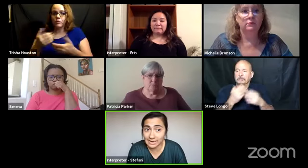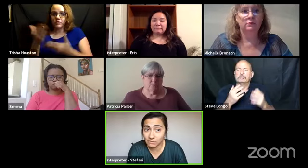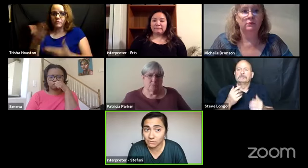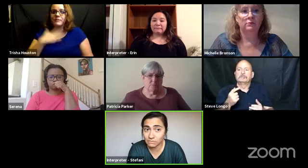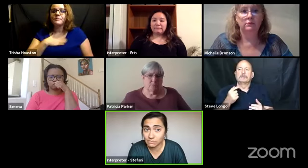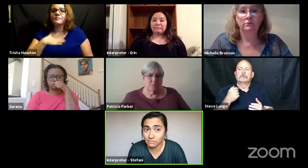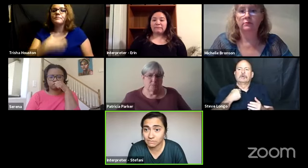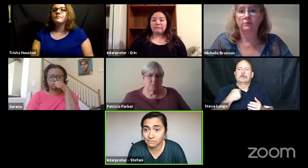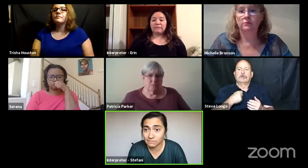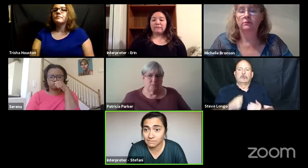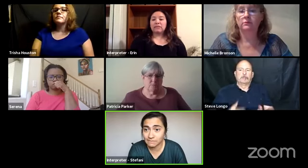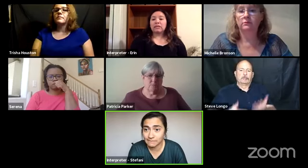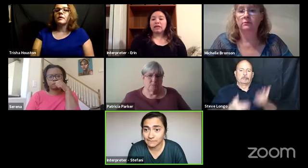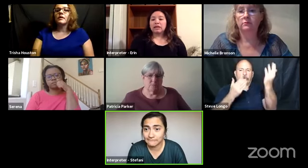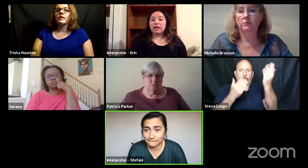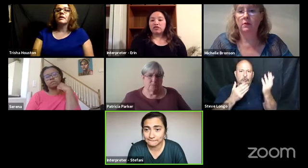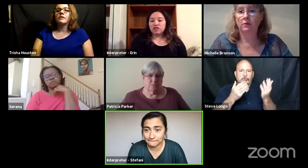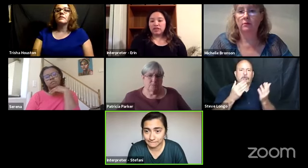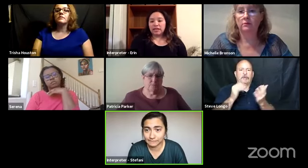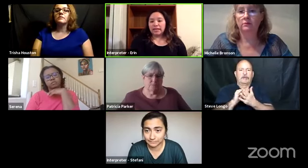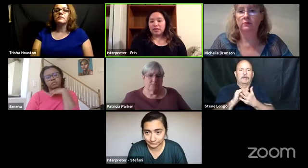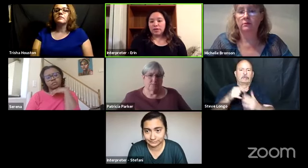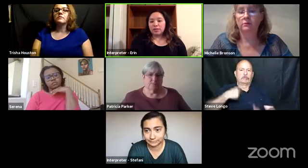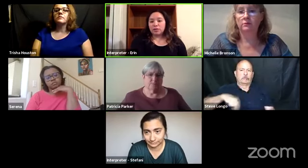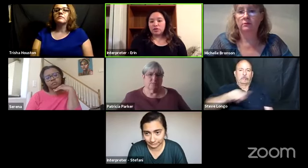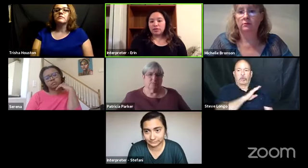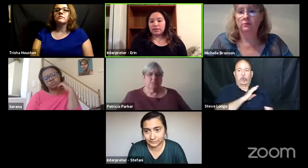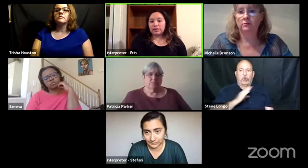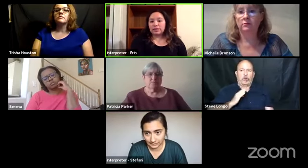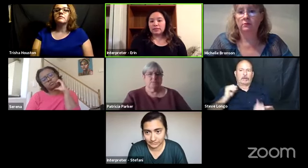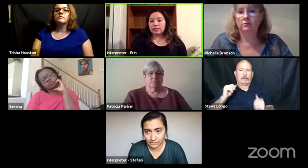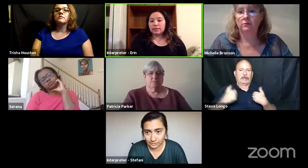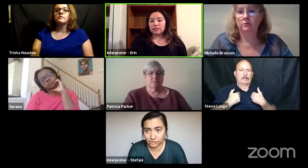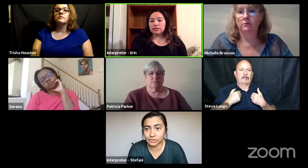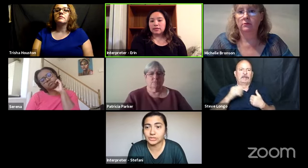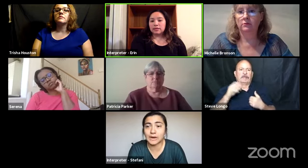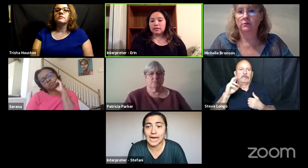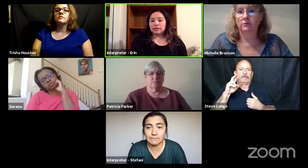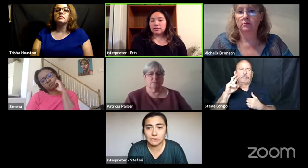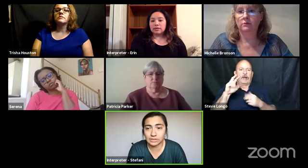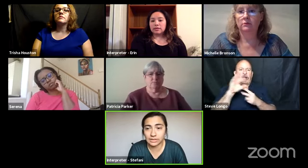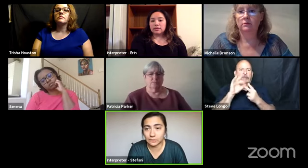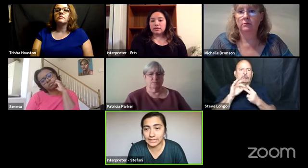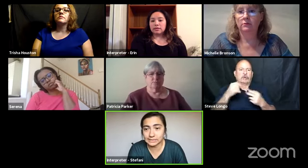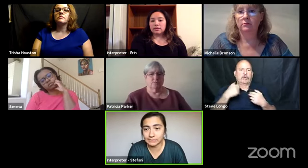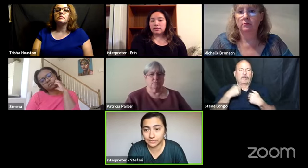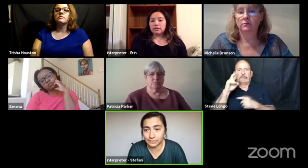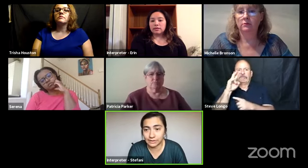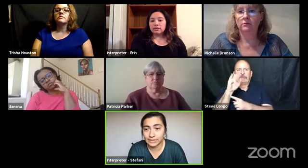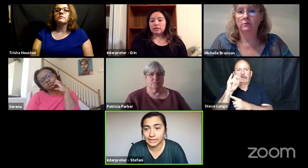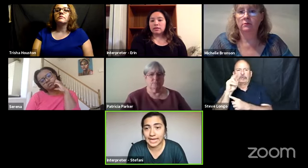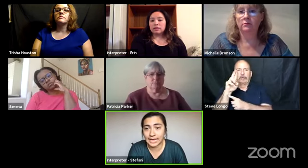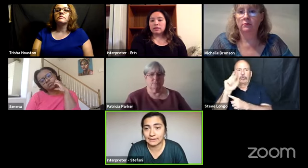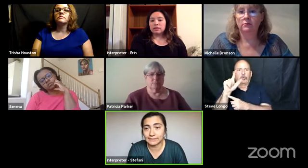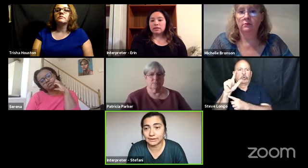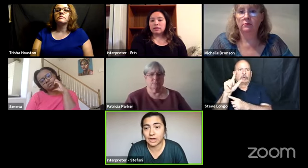now? And Trisha saying yes. Can you make that motion, please? Sure. So I motion that we as a board have an